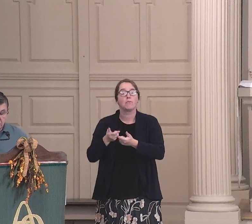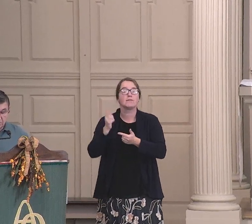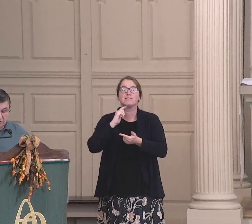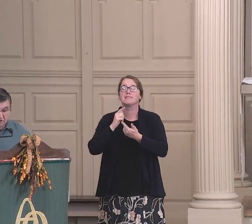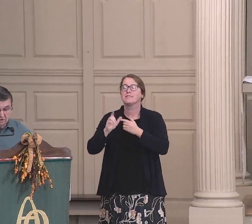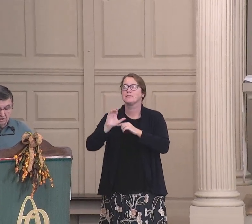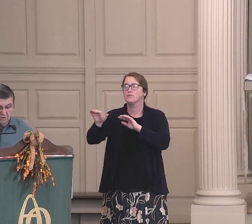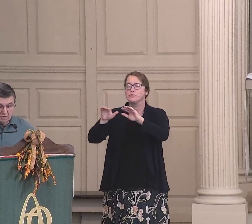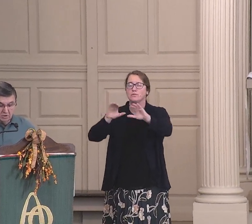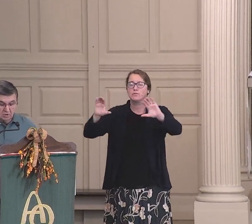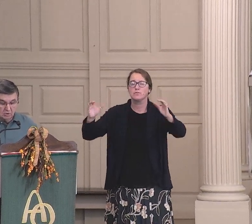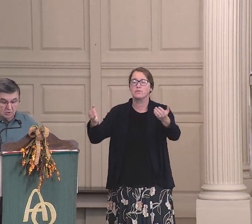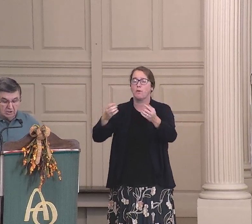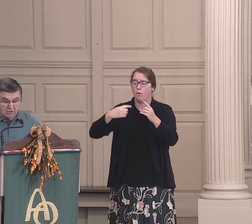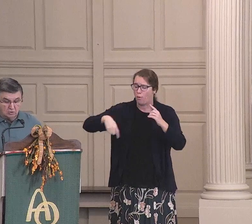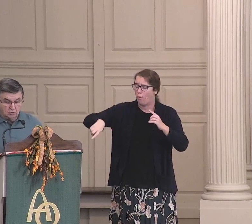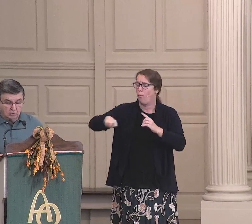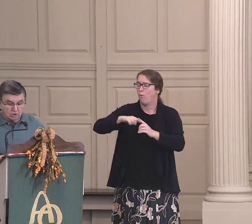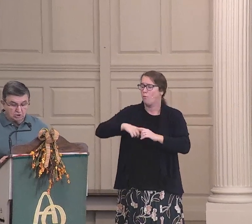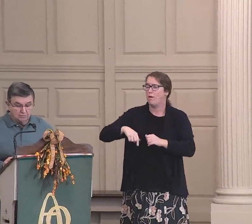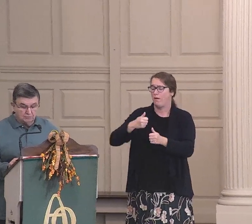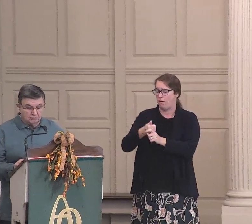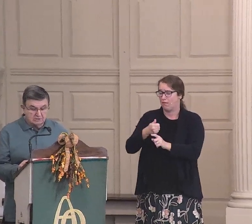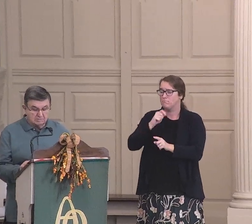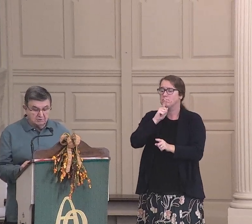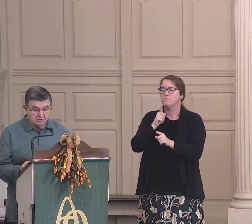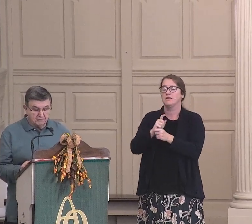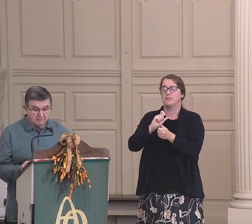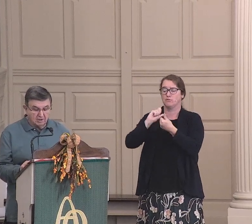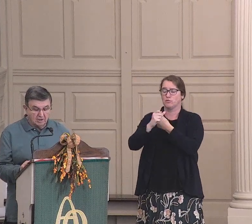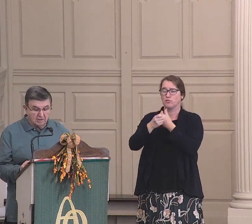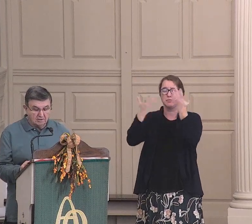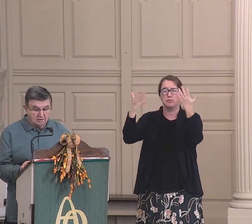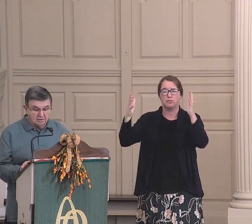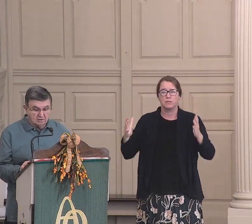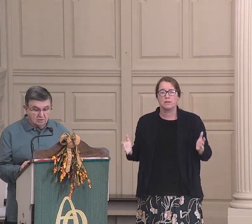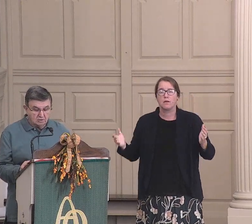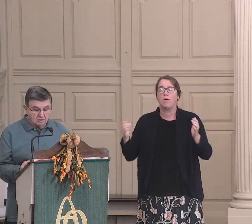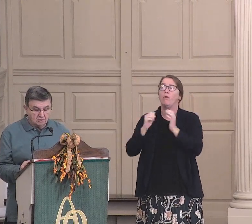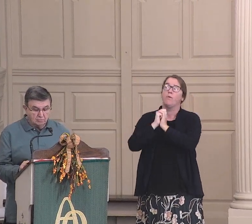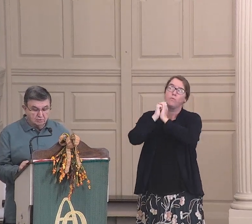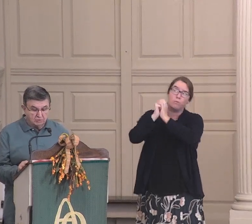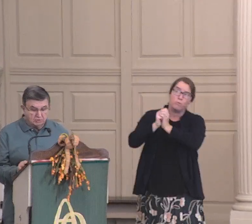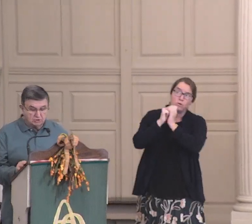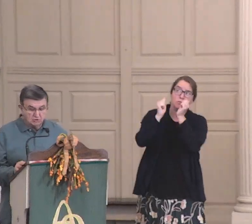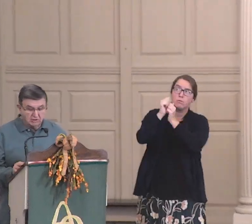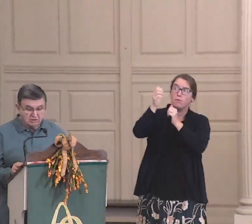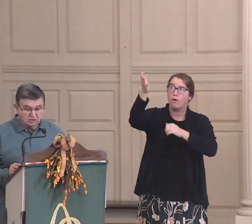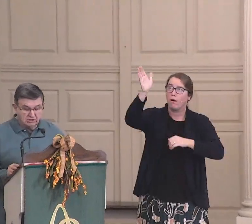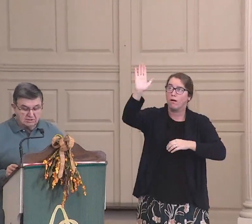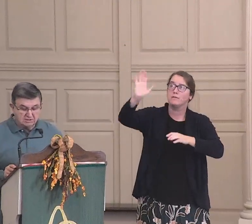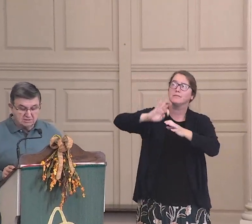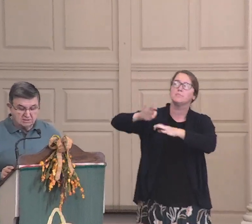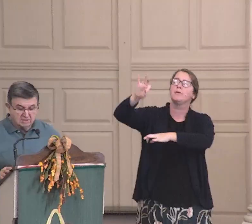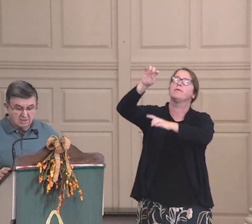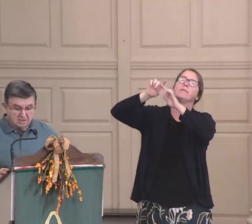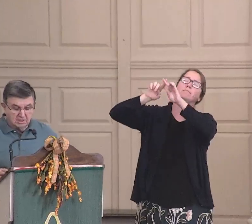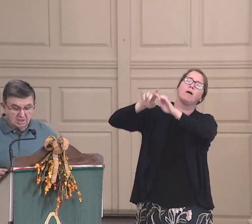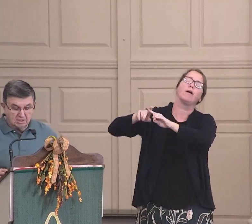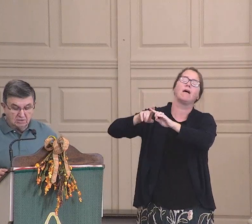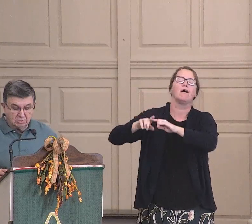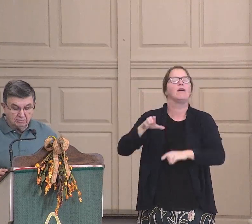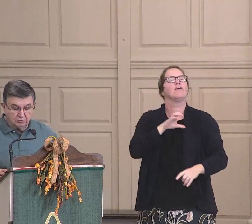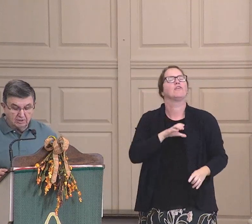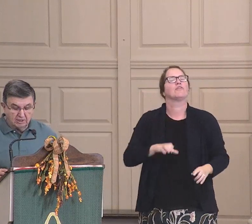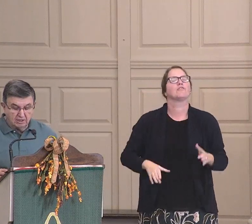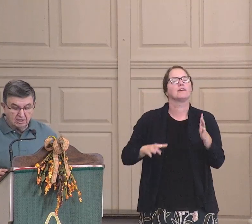the circumcision, we who worship through the Spirit of God, who boast in Christ Jesus